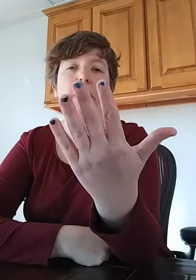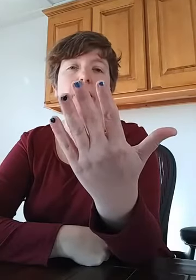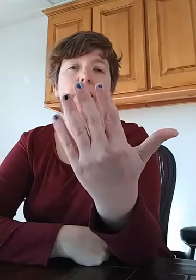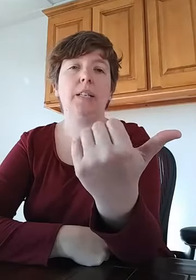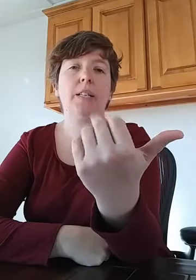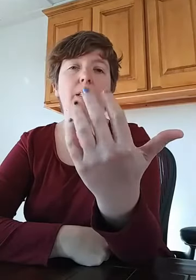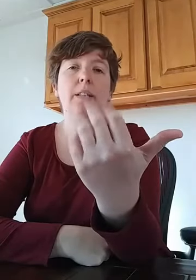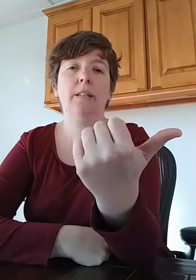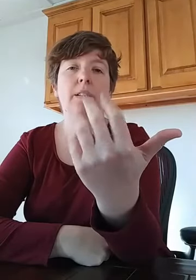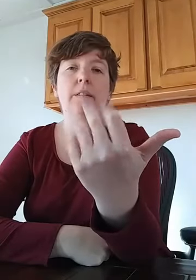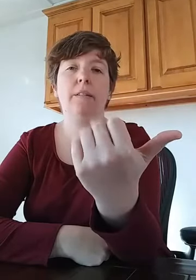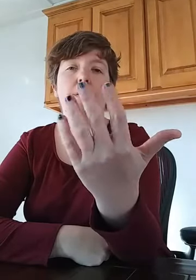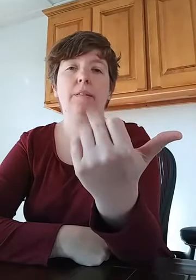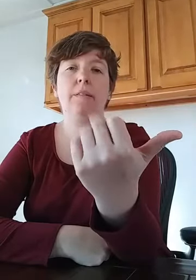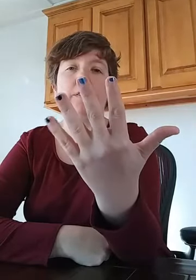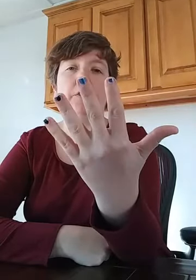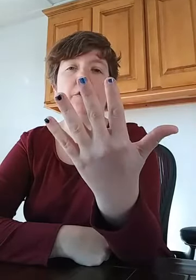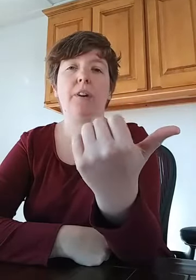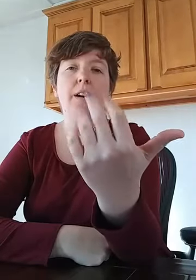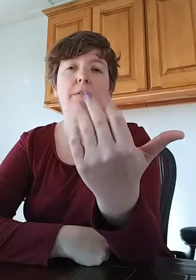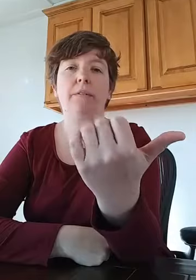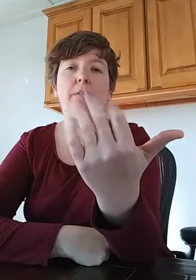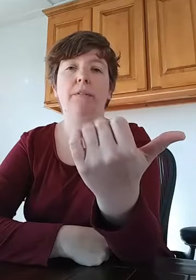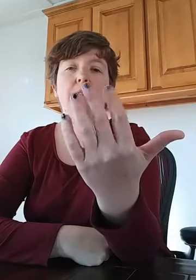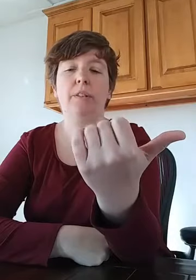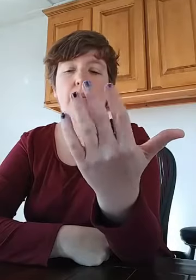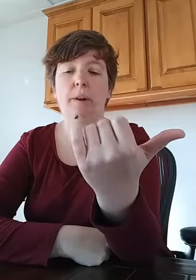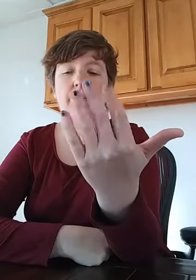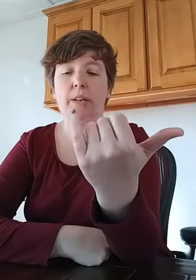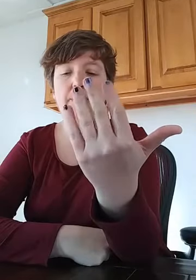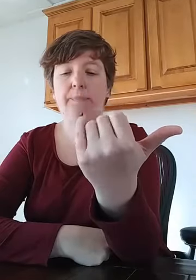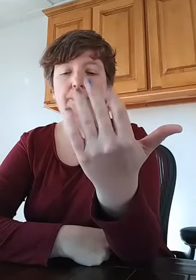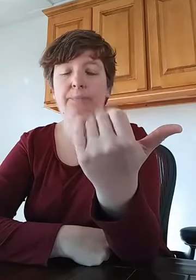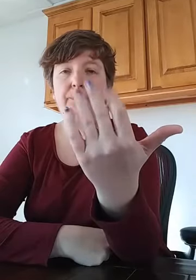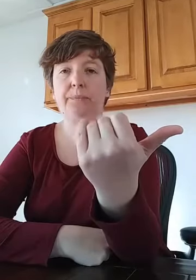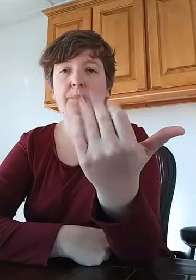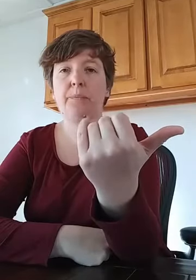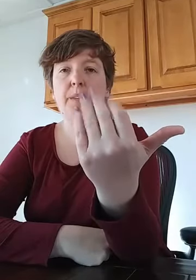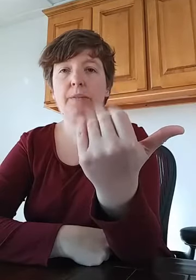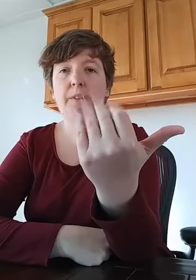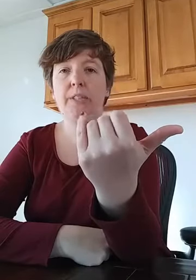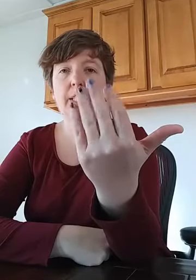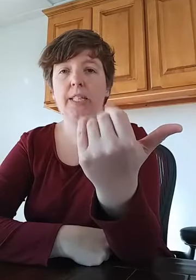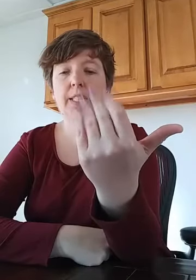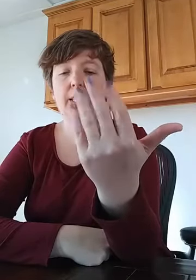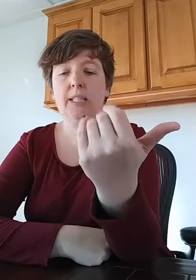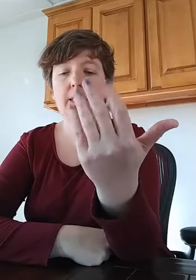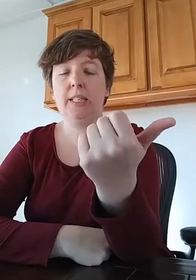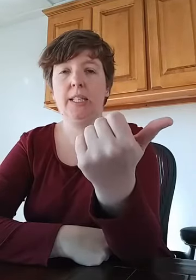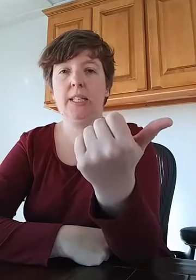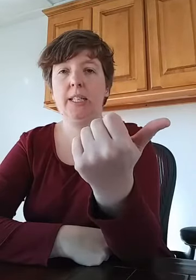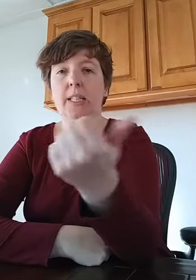15, it's your 5, and you're waving it. 15.